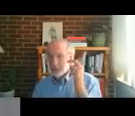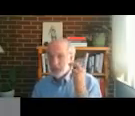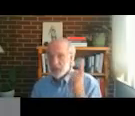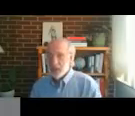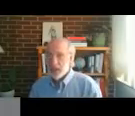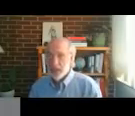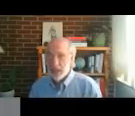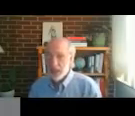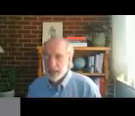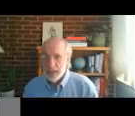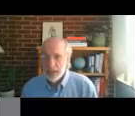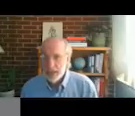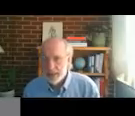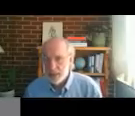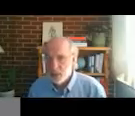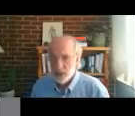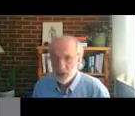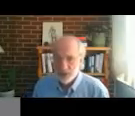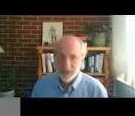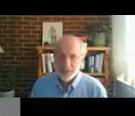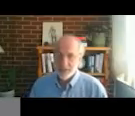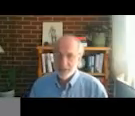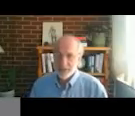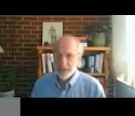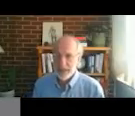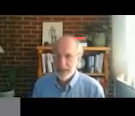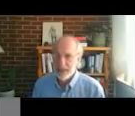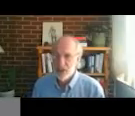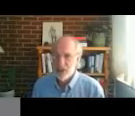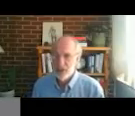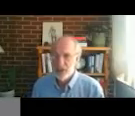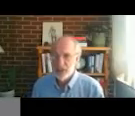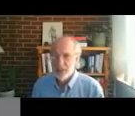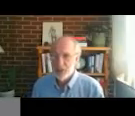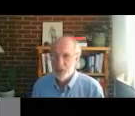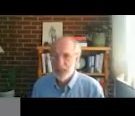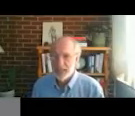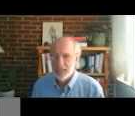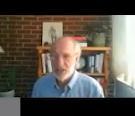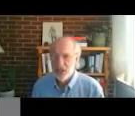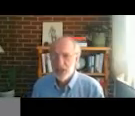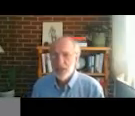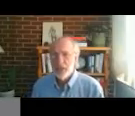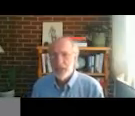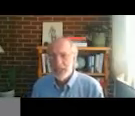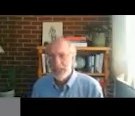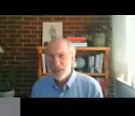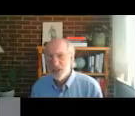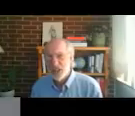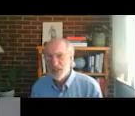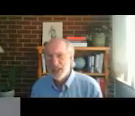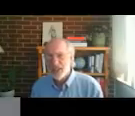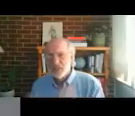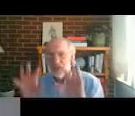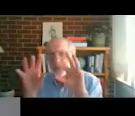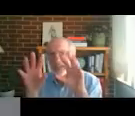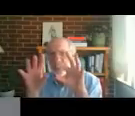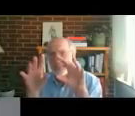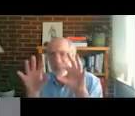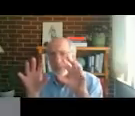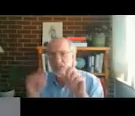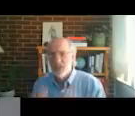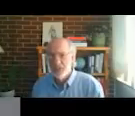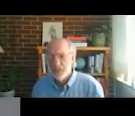time. And then once you're there, it's over, so you don't get much practice. But if I teach a child to ask for